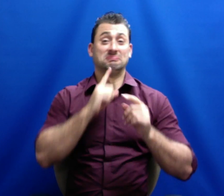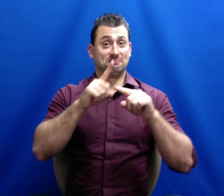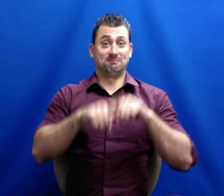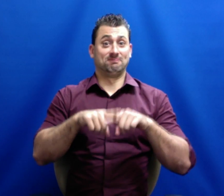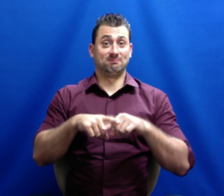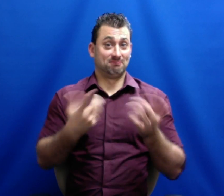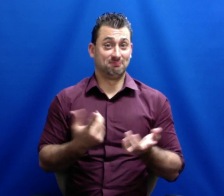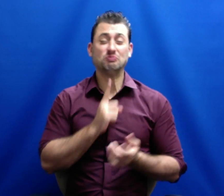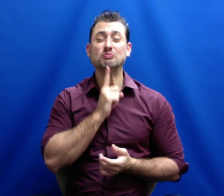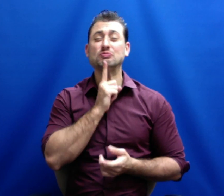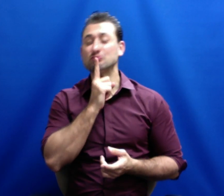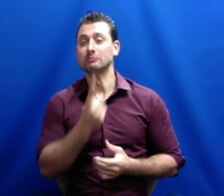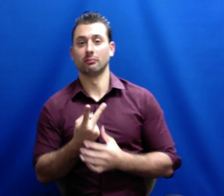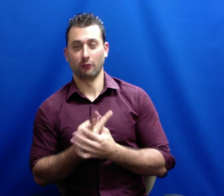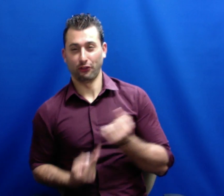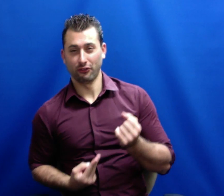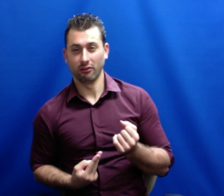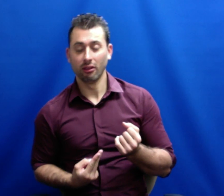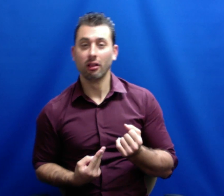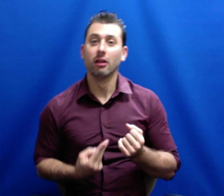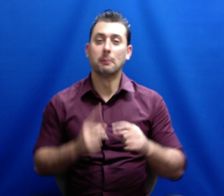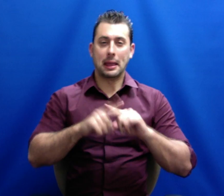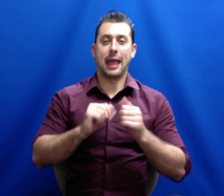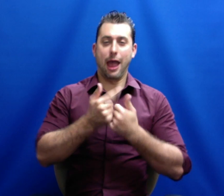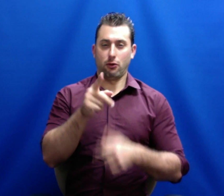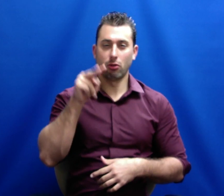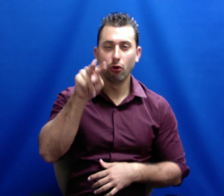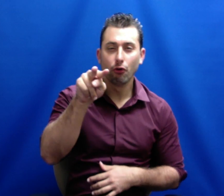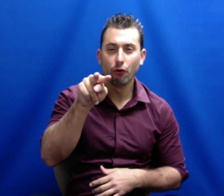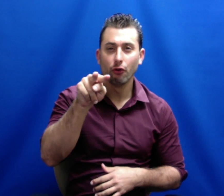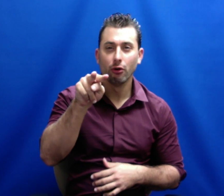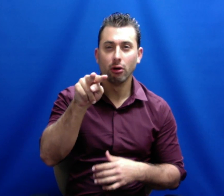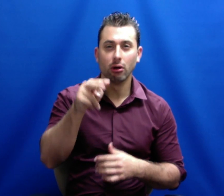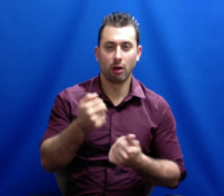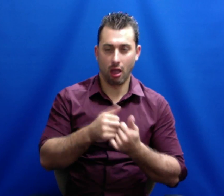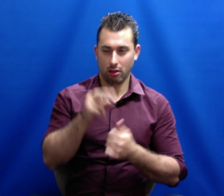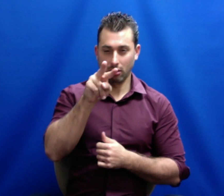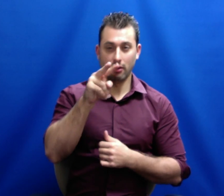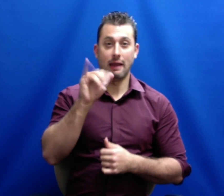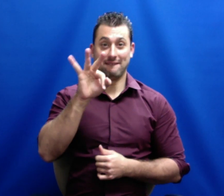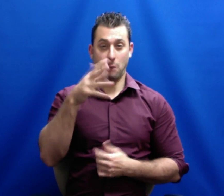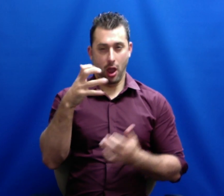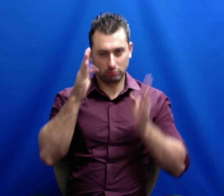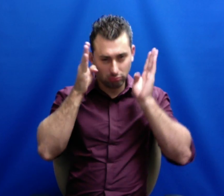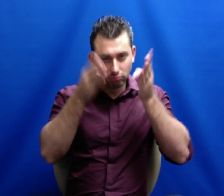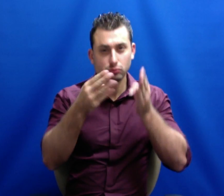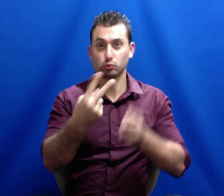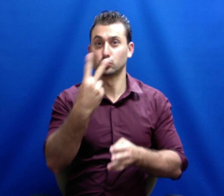depends on your perspective. And it's neither or both. How you look at the picture and what you're focusing on. If you want to